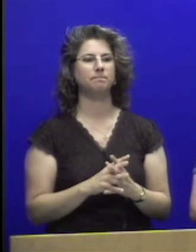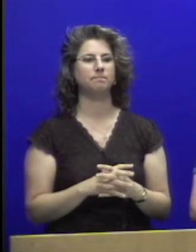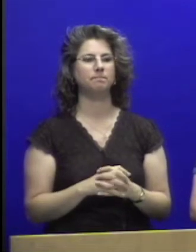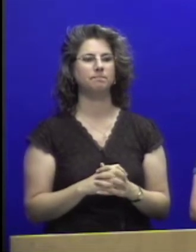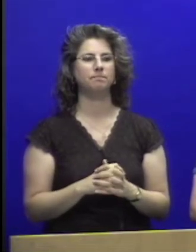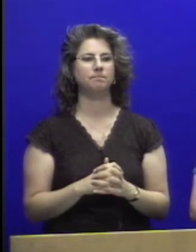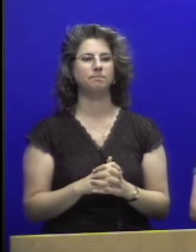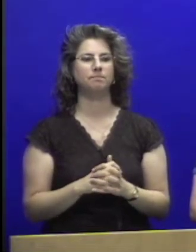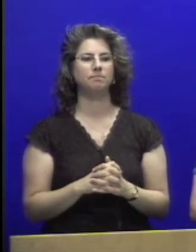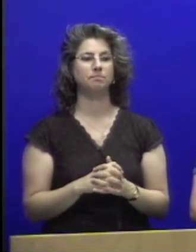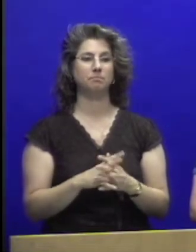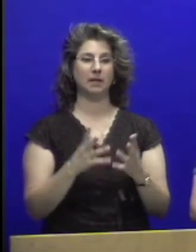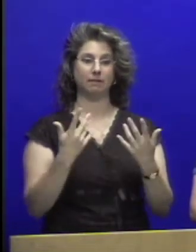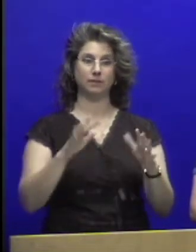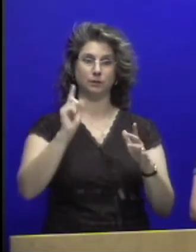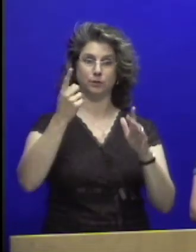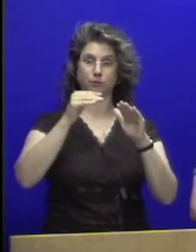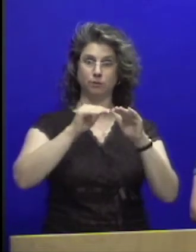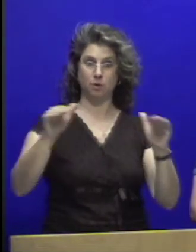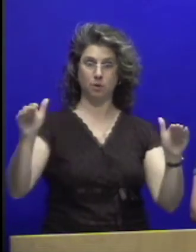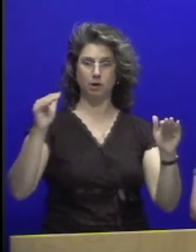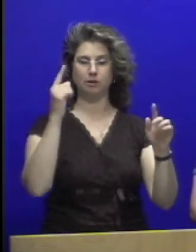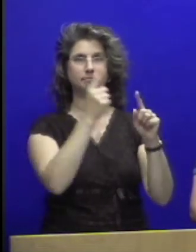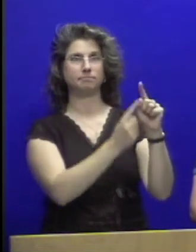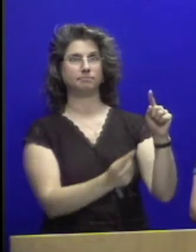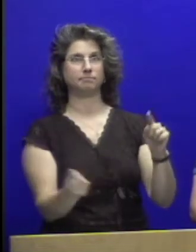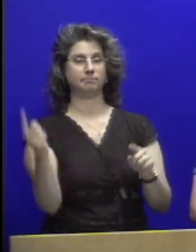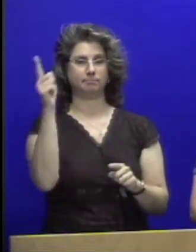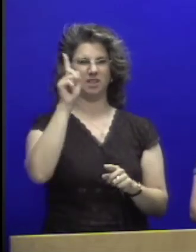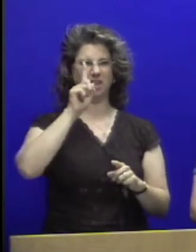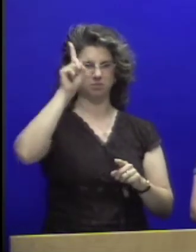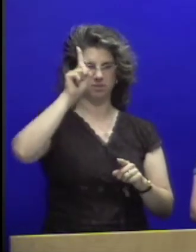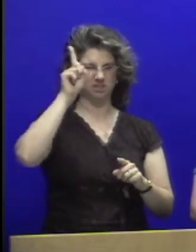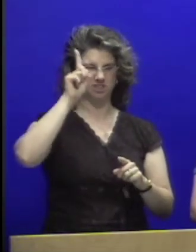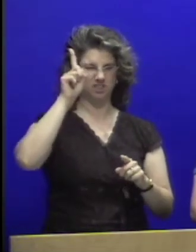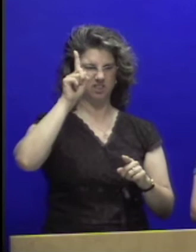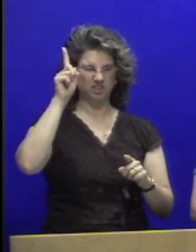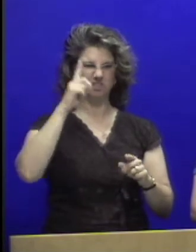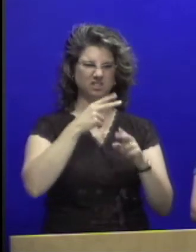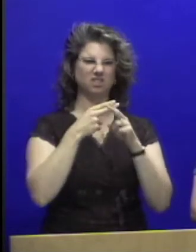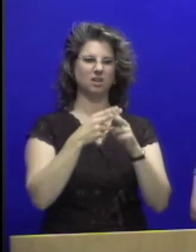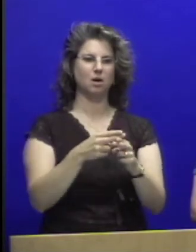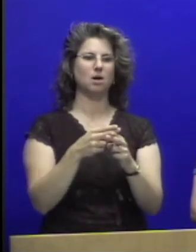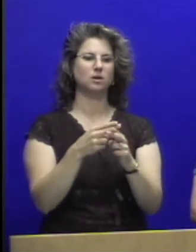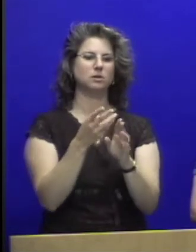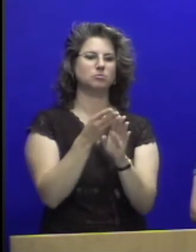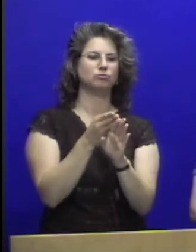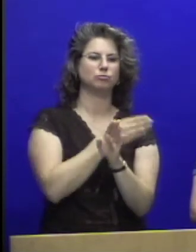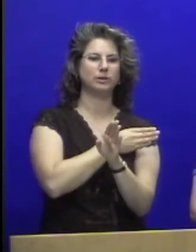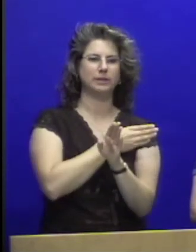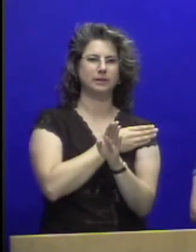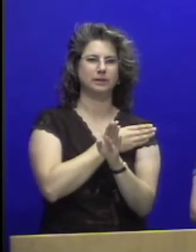Then you go upstairs to what's called the pre-operative holding area,